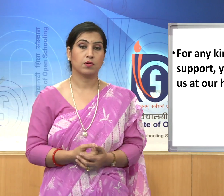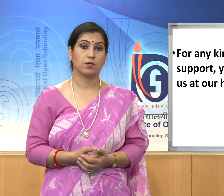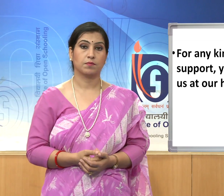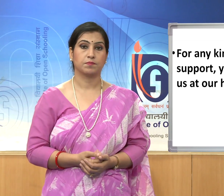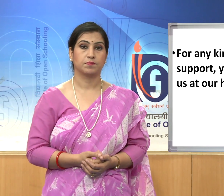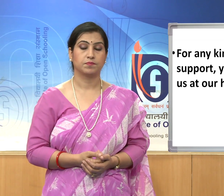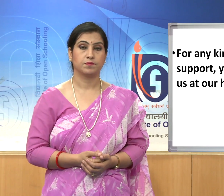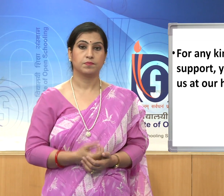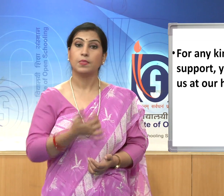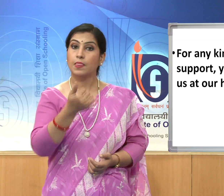helpline number